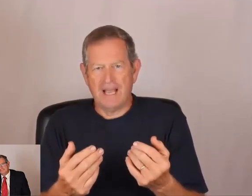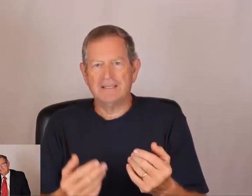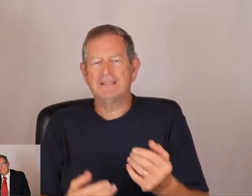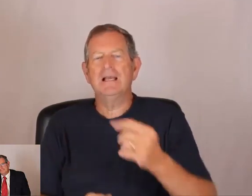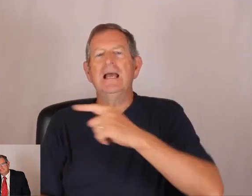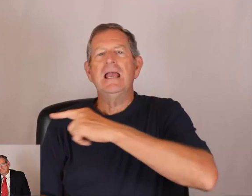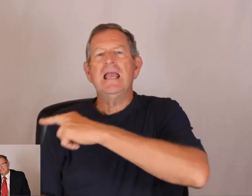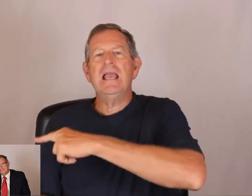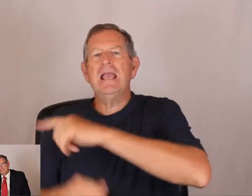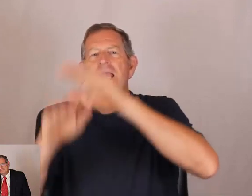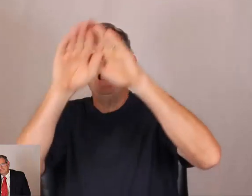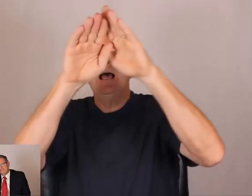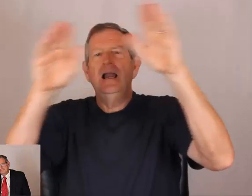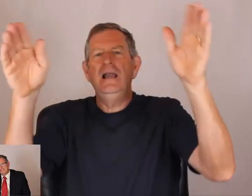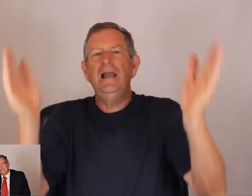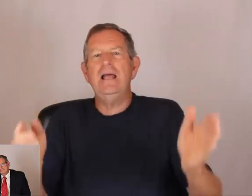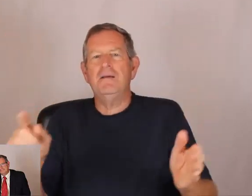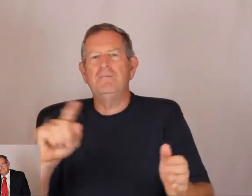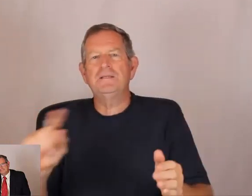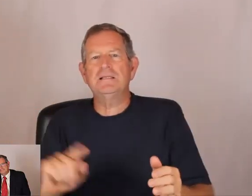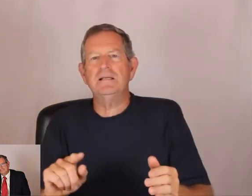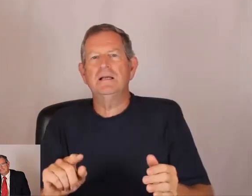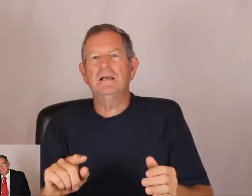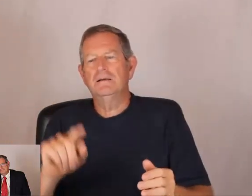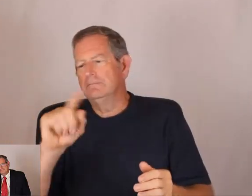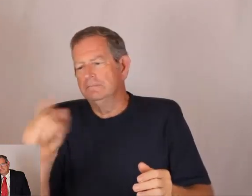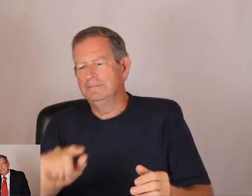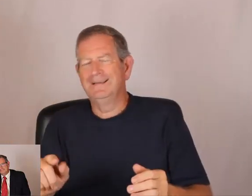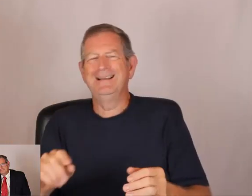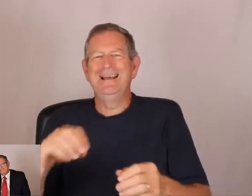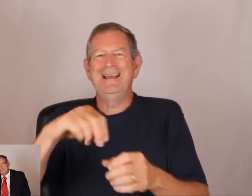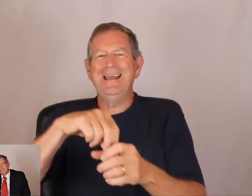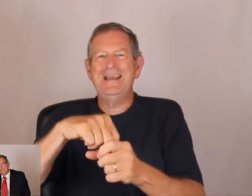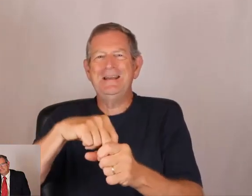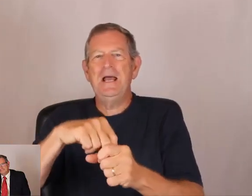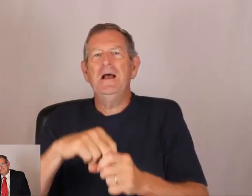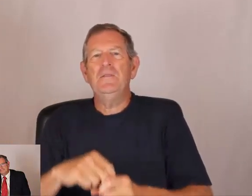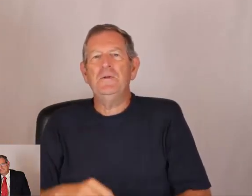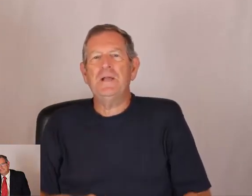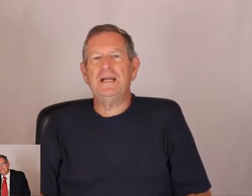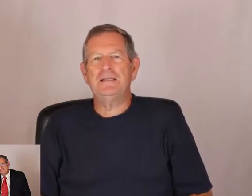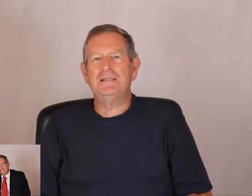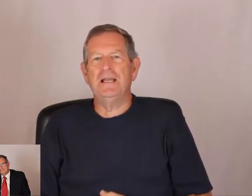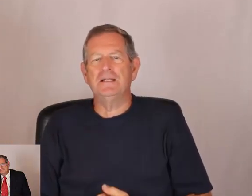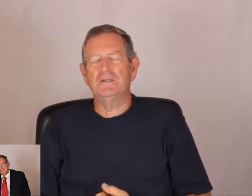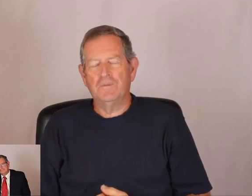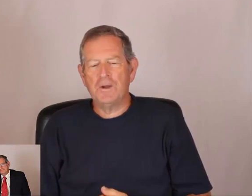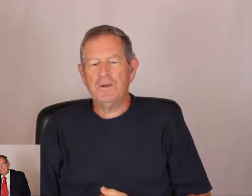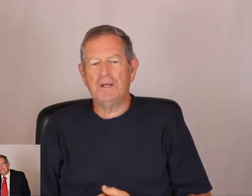Yes, he lives in the United States. Very good.